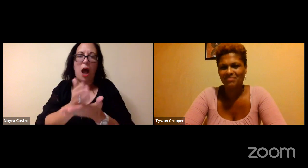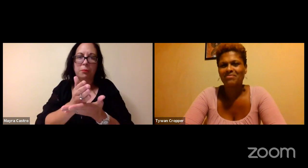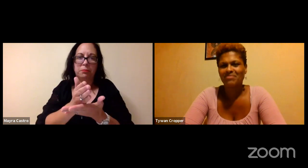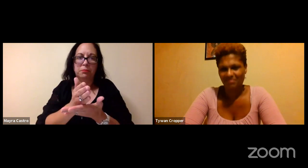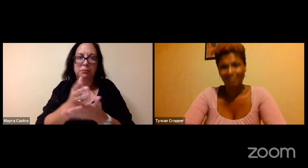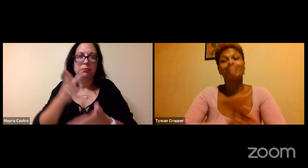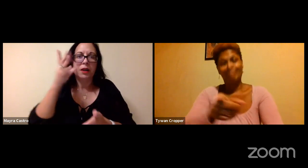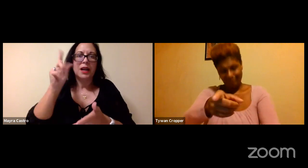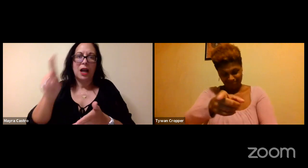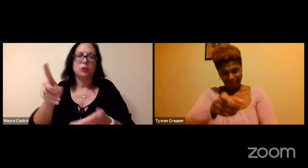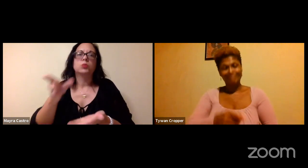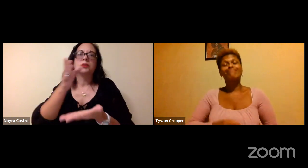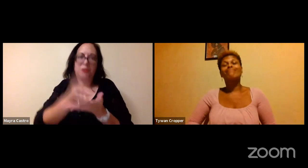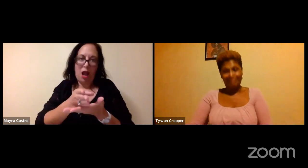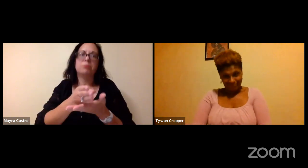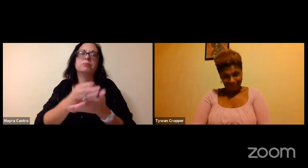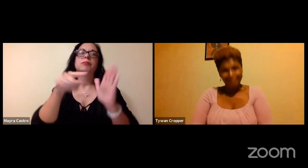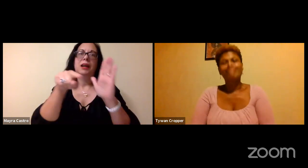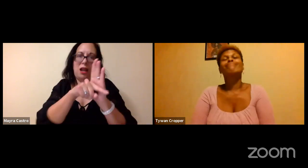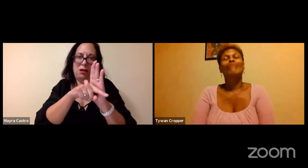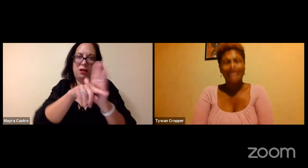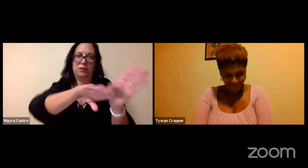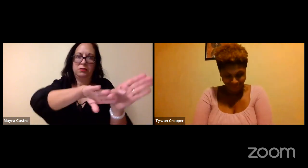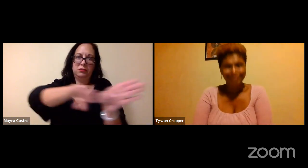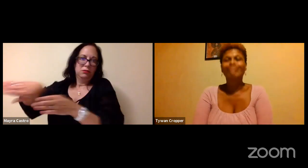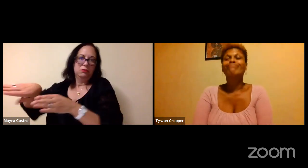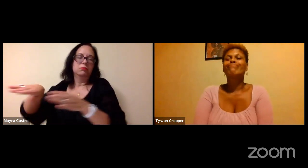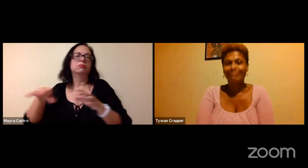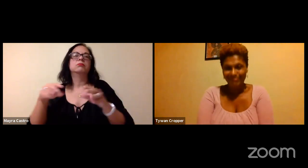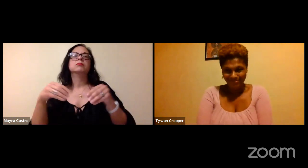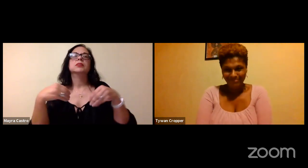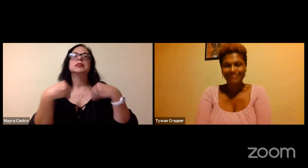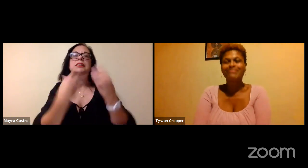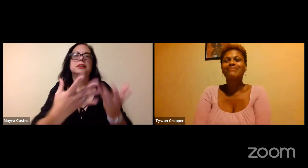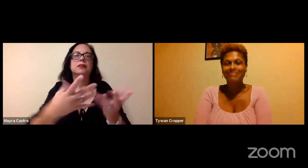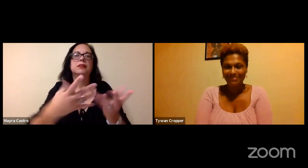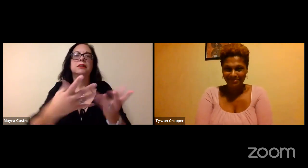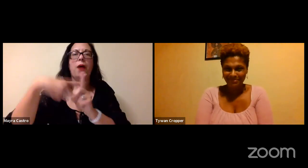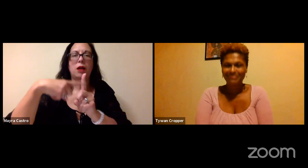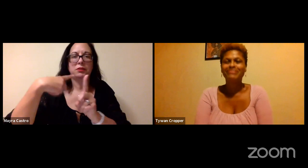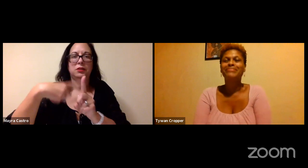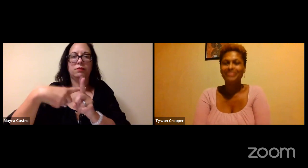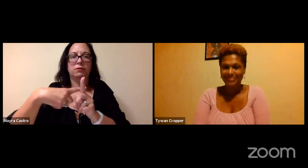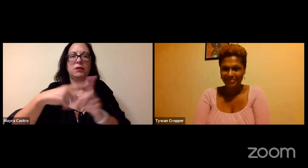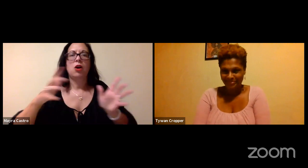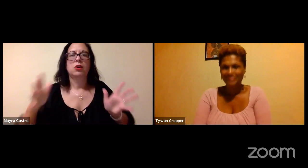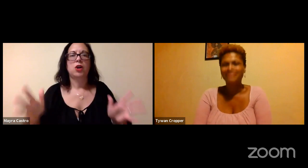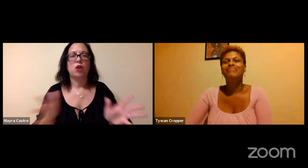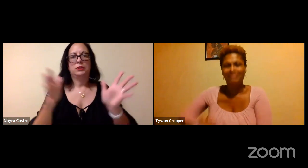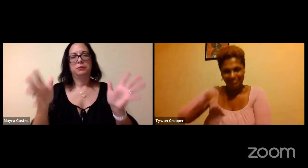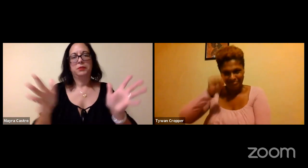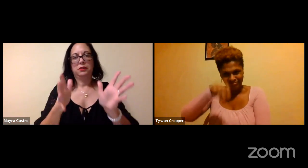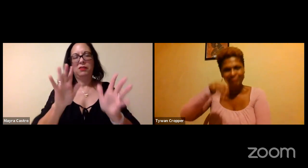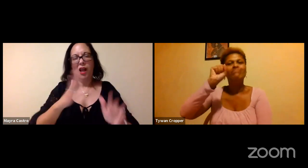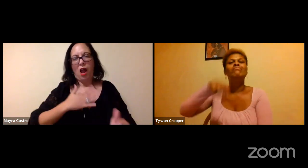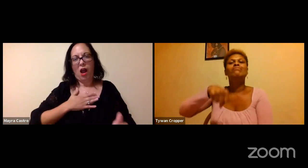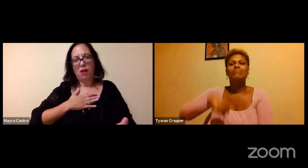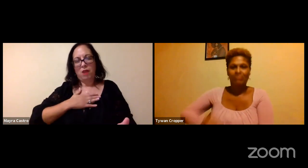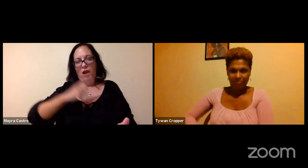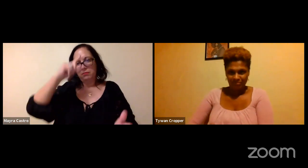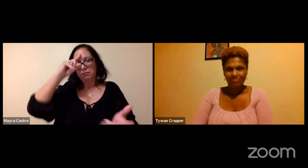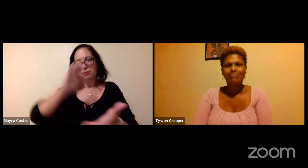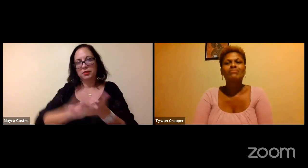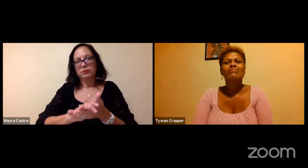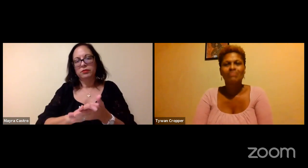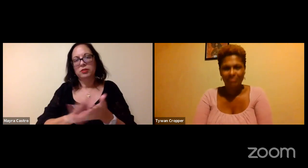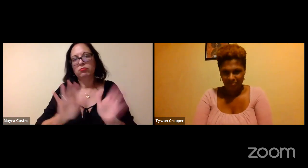that. We want that negativity to stop. We want parents to be able to throw away their negativity and look at their